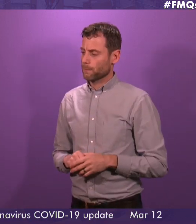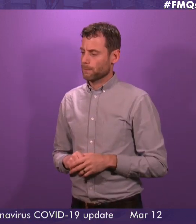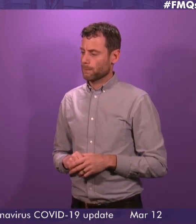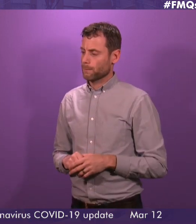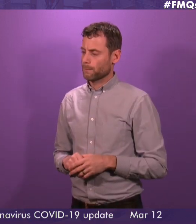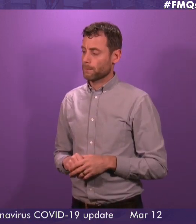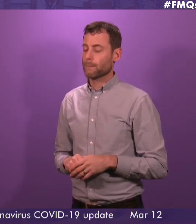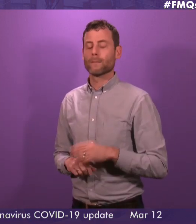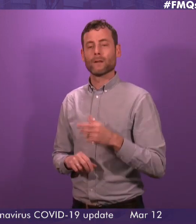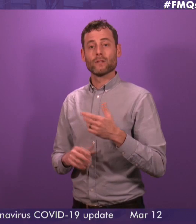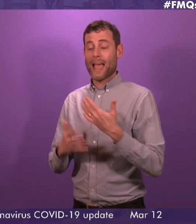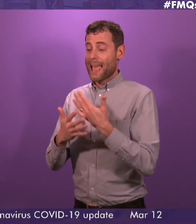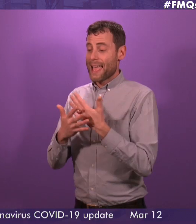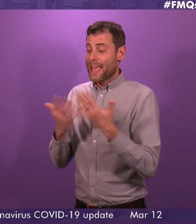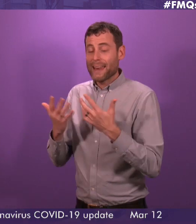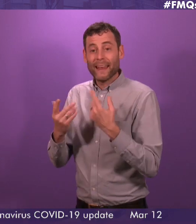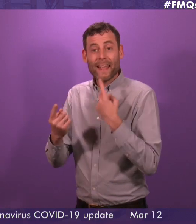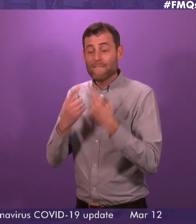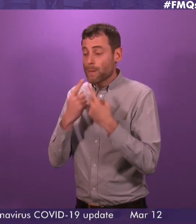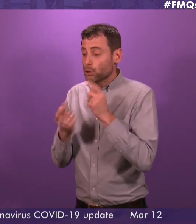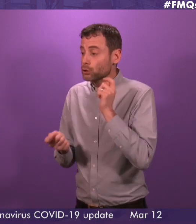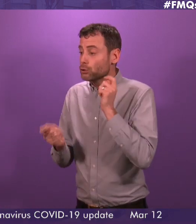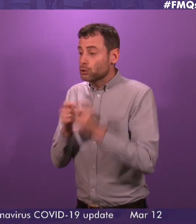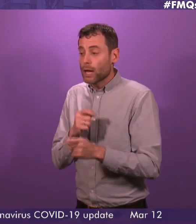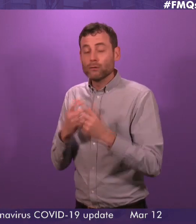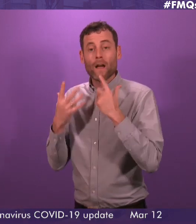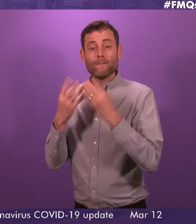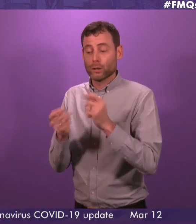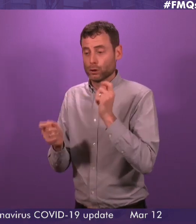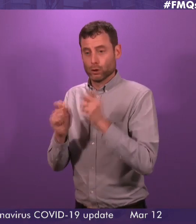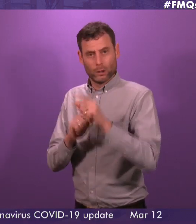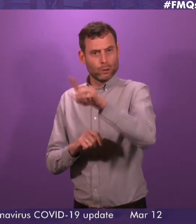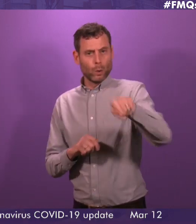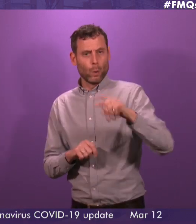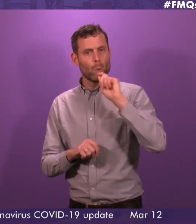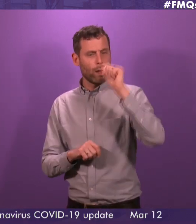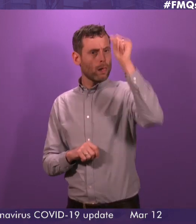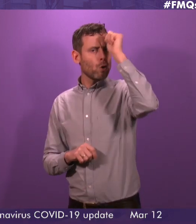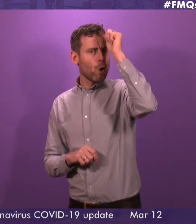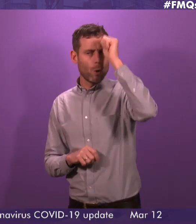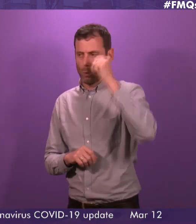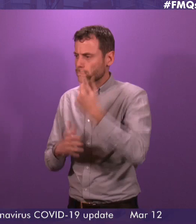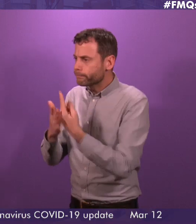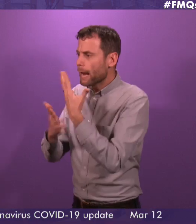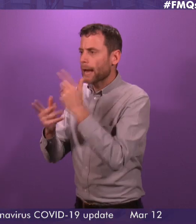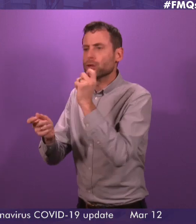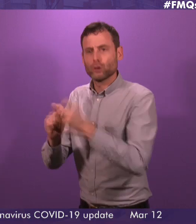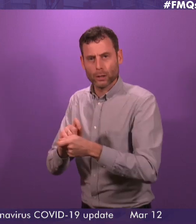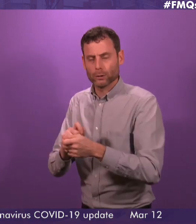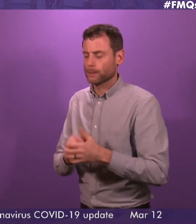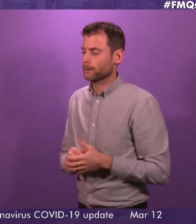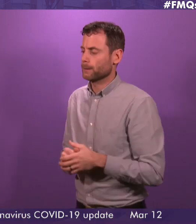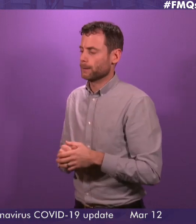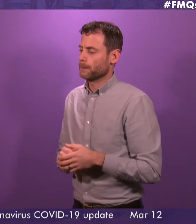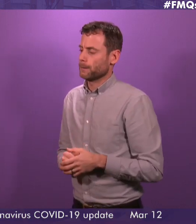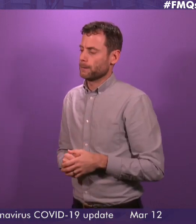of any change to that advice, and it is a rapidly developing situation, so I would give that member that assurance. We will also look at any